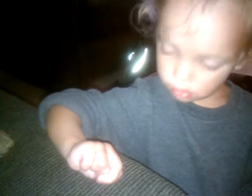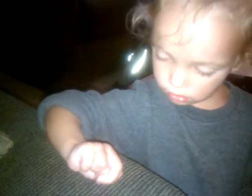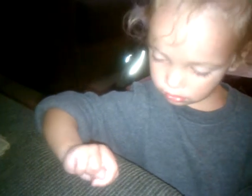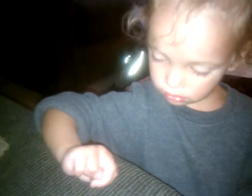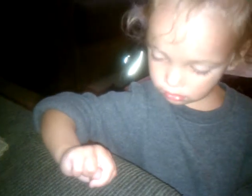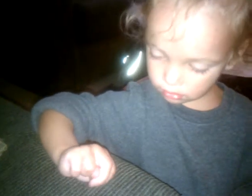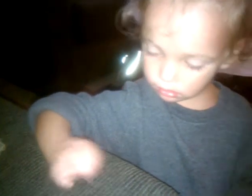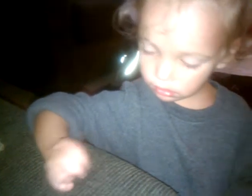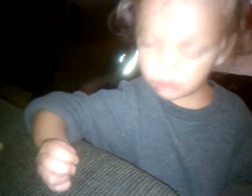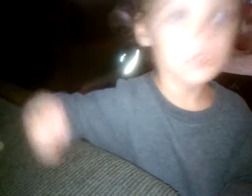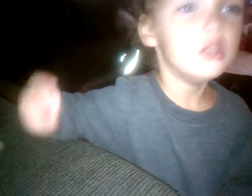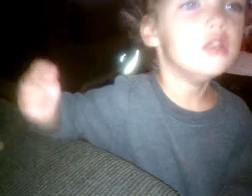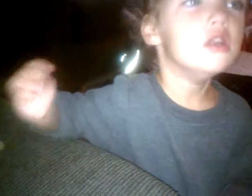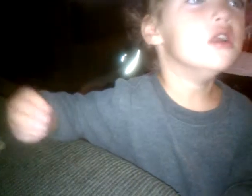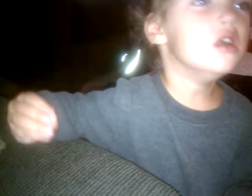good. O,